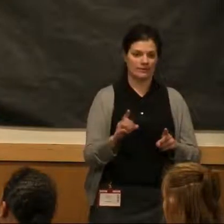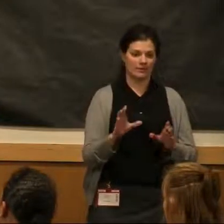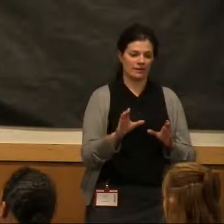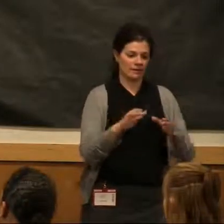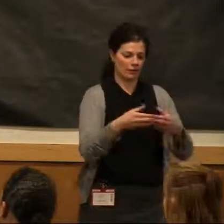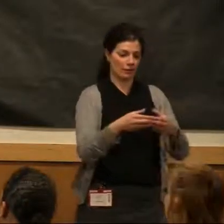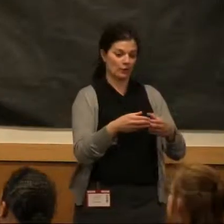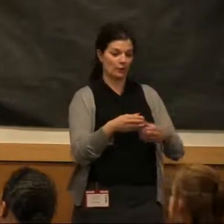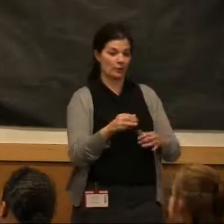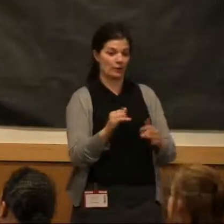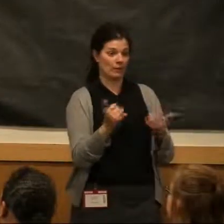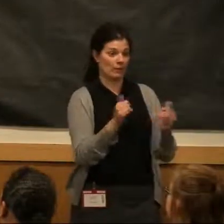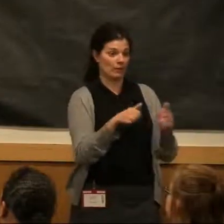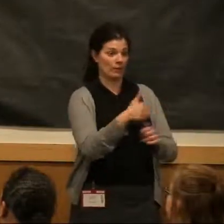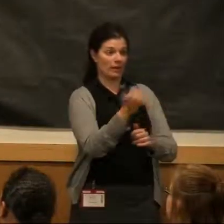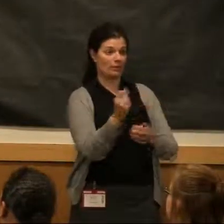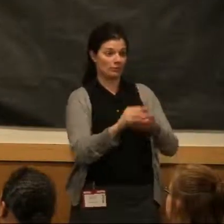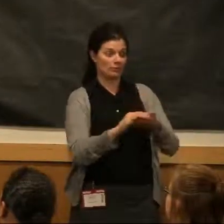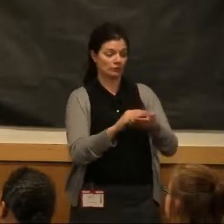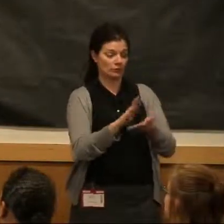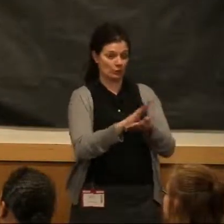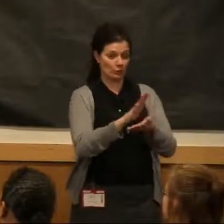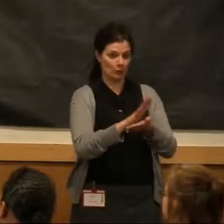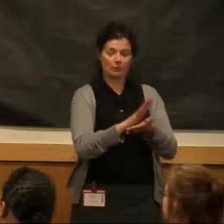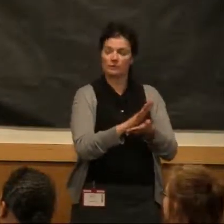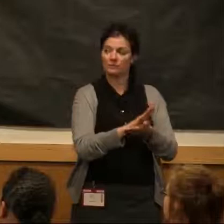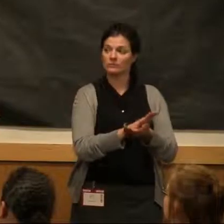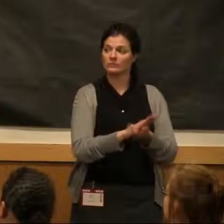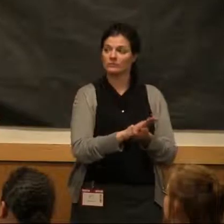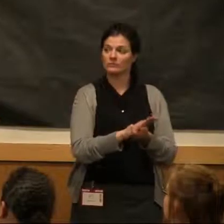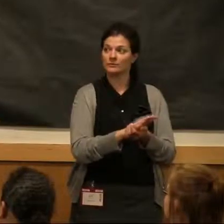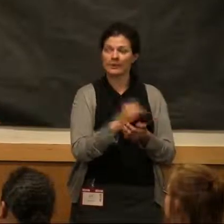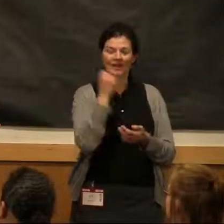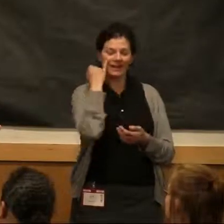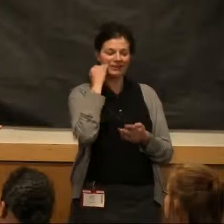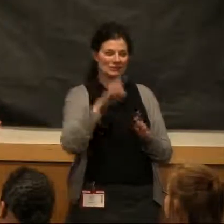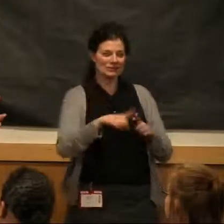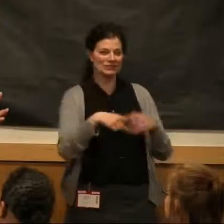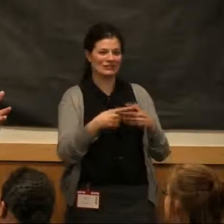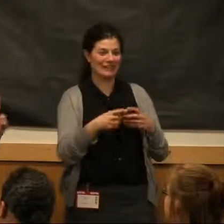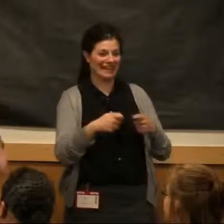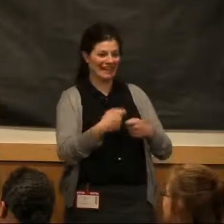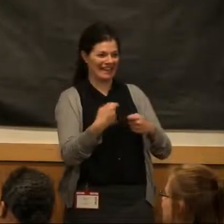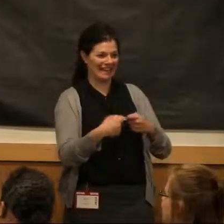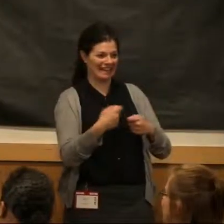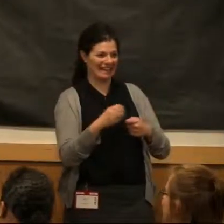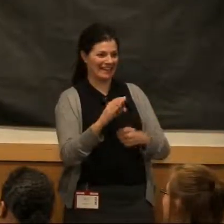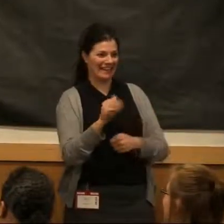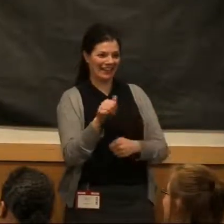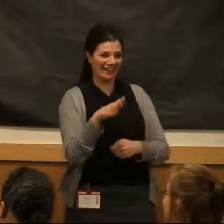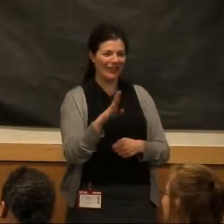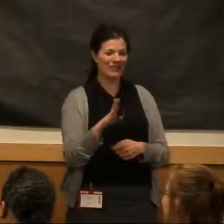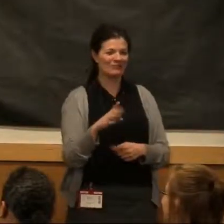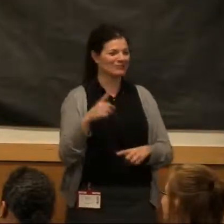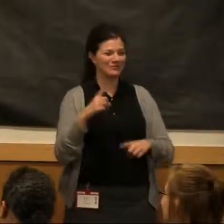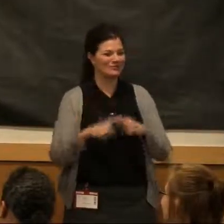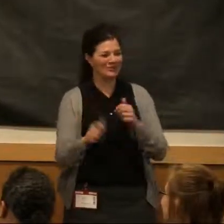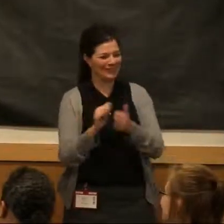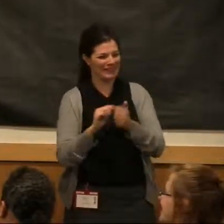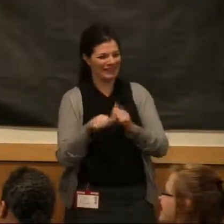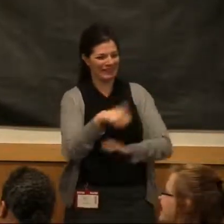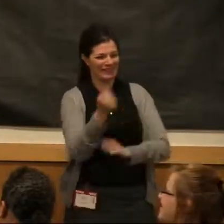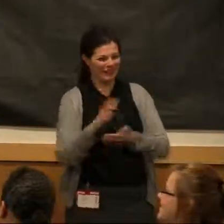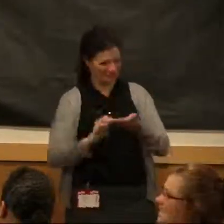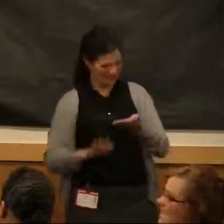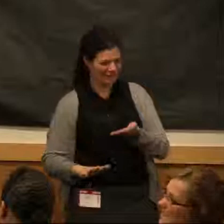other schools with our club baseball team. Now, if you started a knitting club, I'm not sure if you would compete against other schools in a